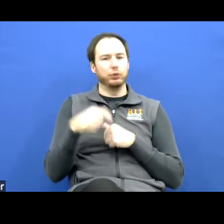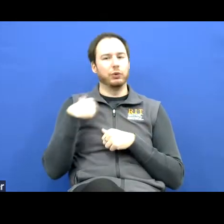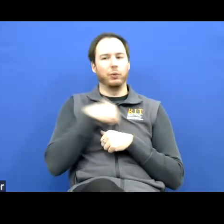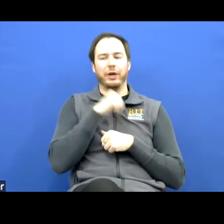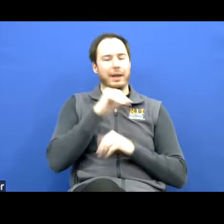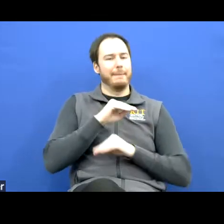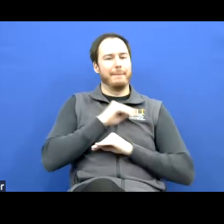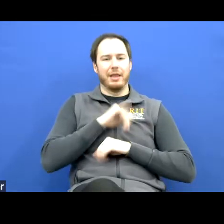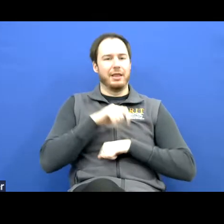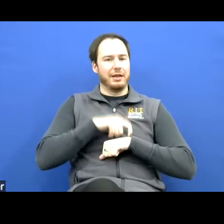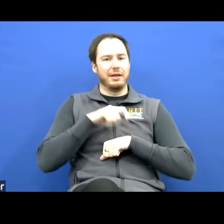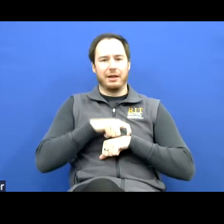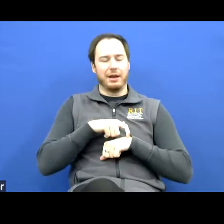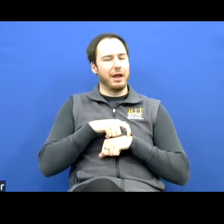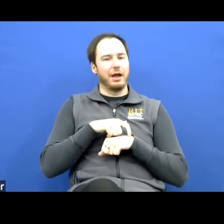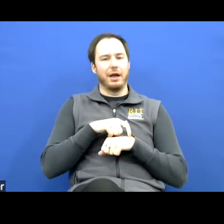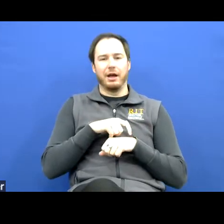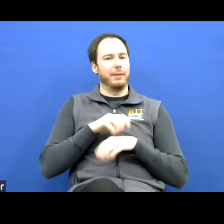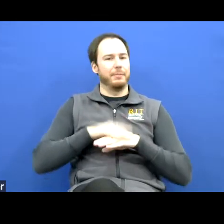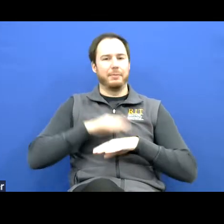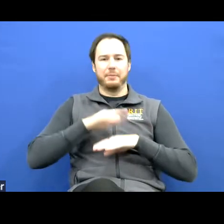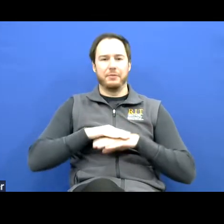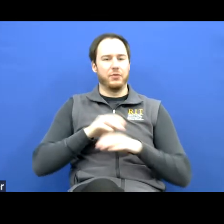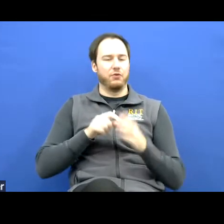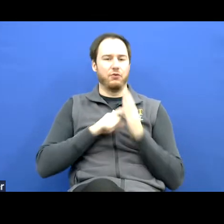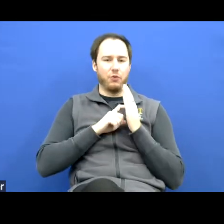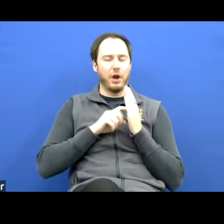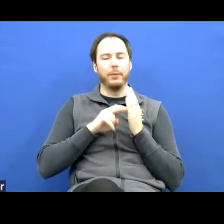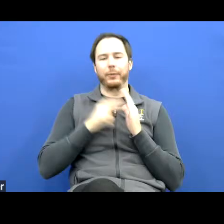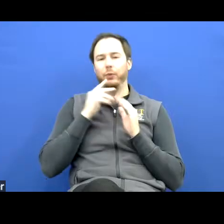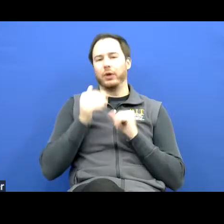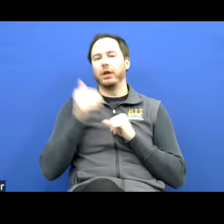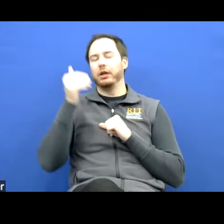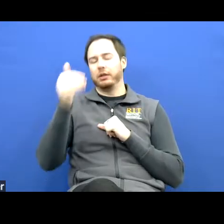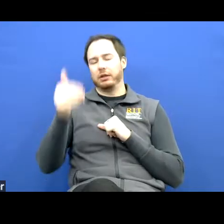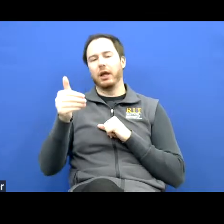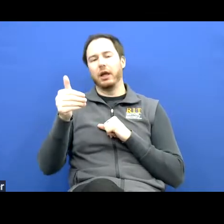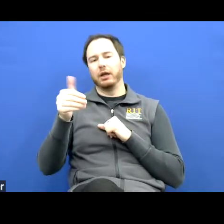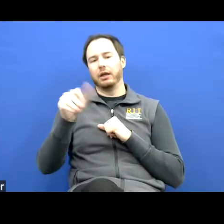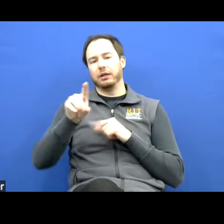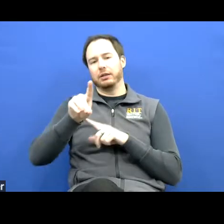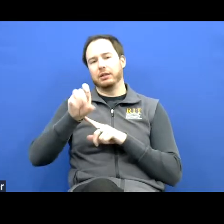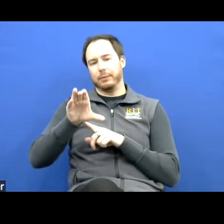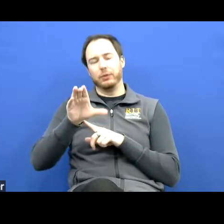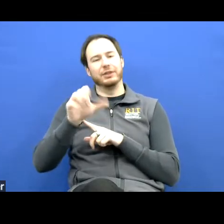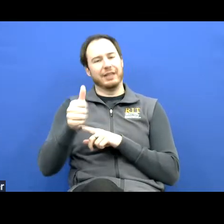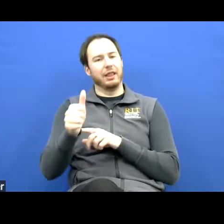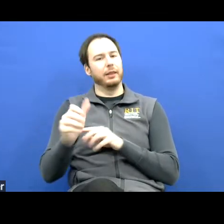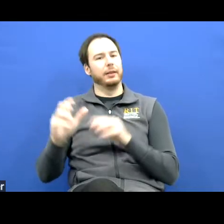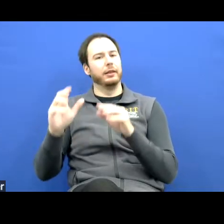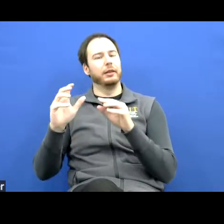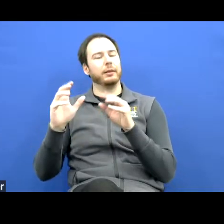regulatory requirement. So we will be having on the, and December 10th.